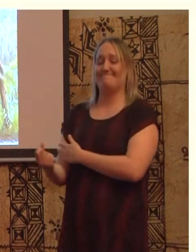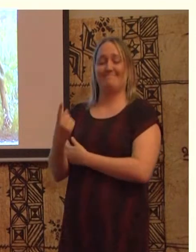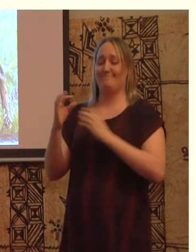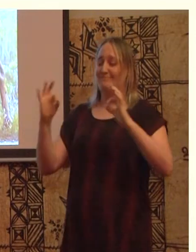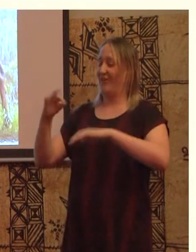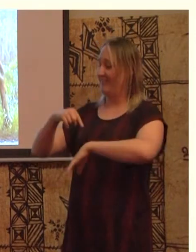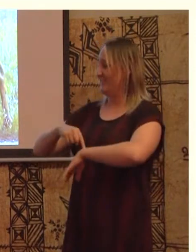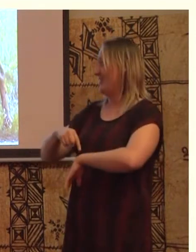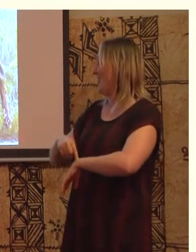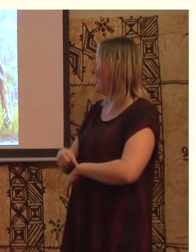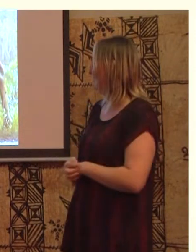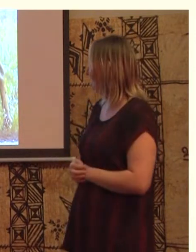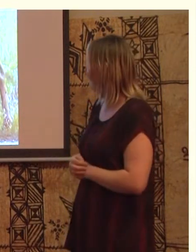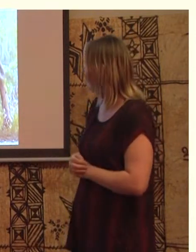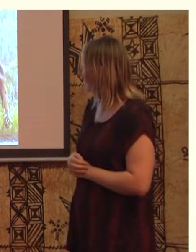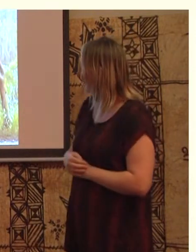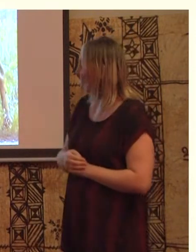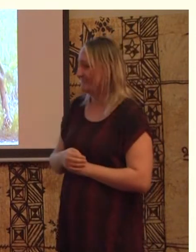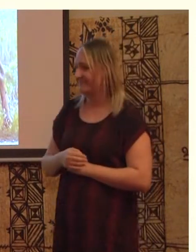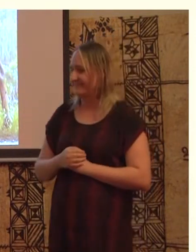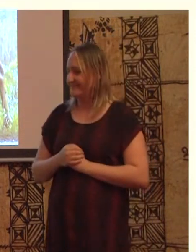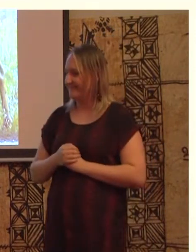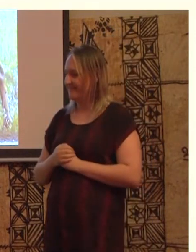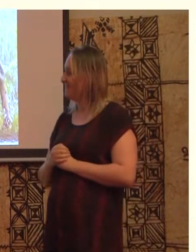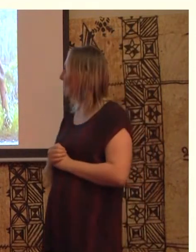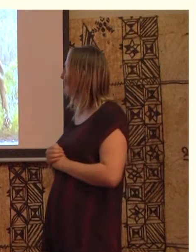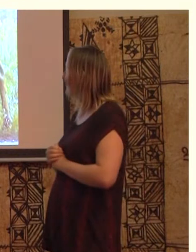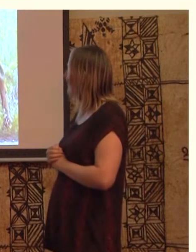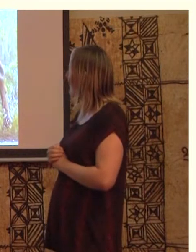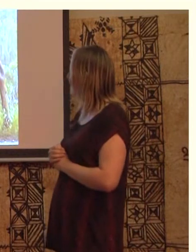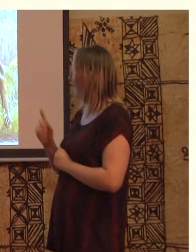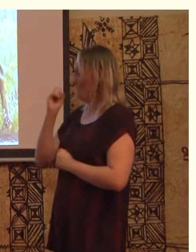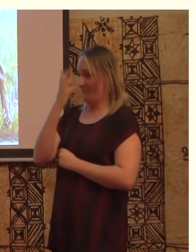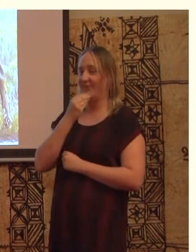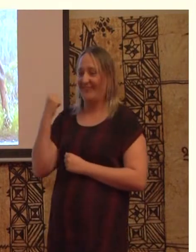it was. Again, a perfect moment, and that happens to me from time to time.